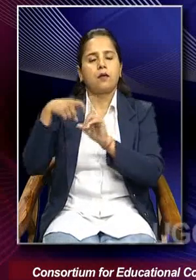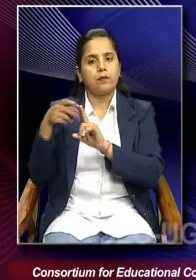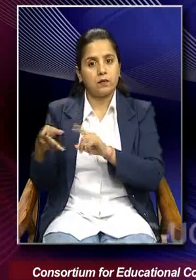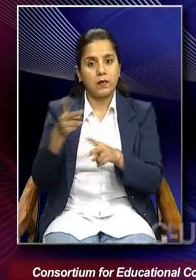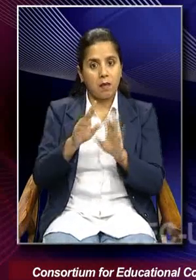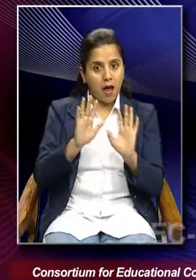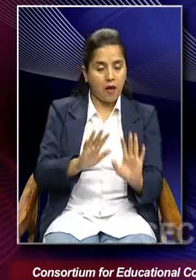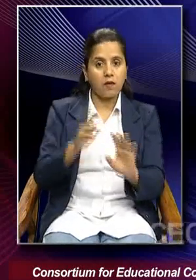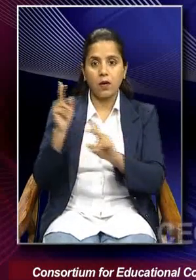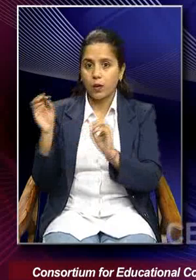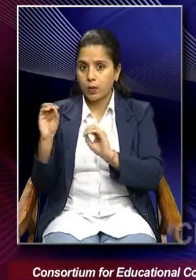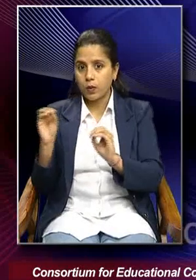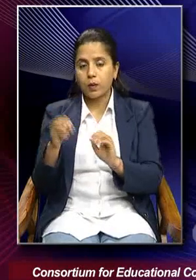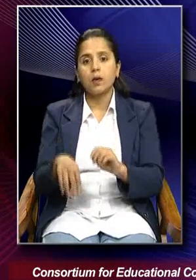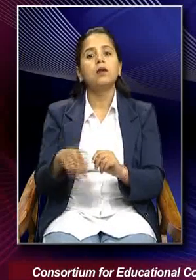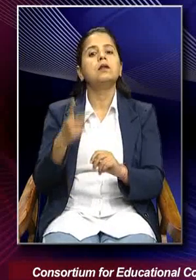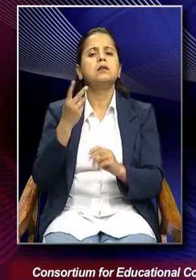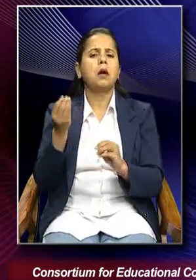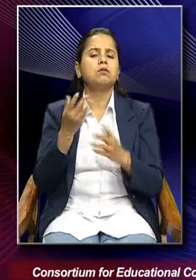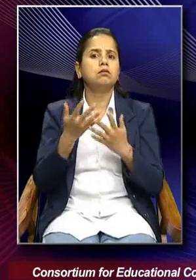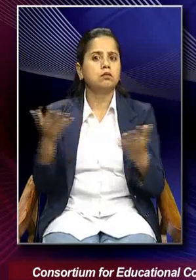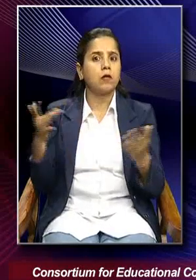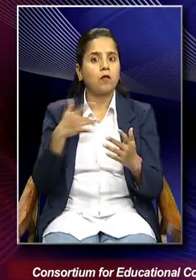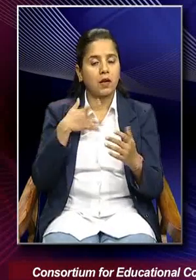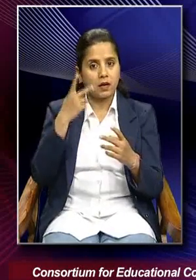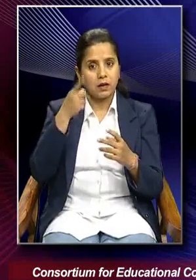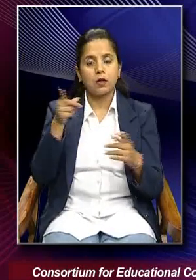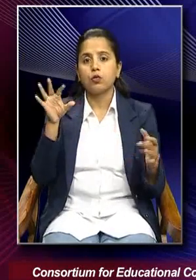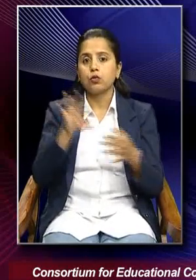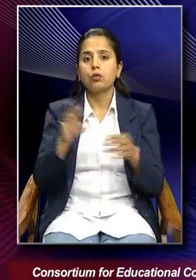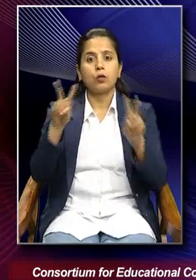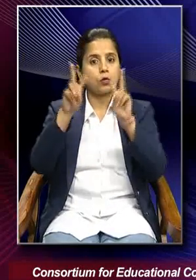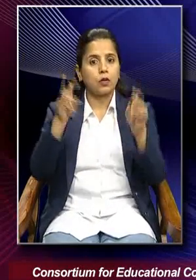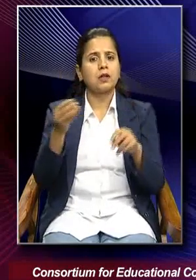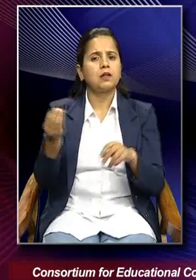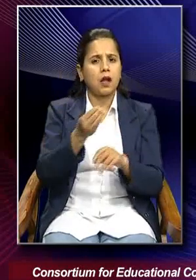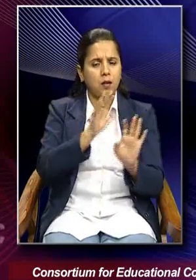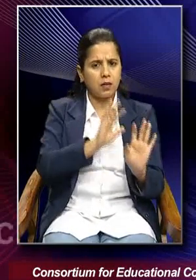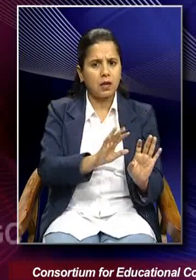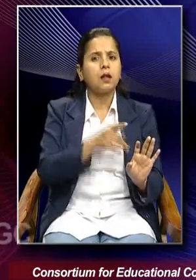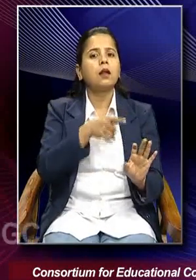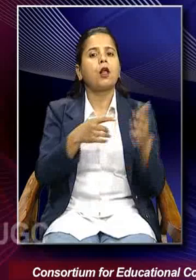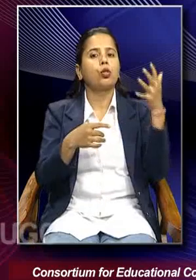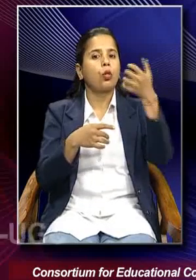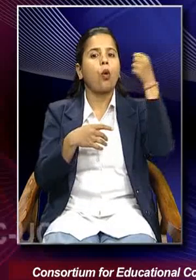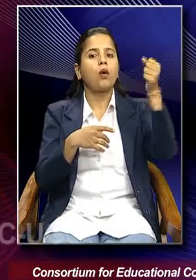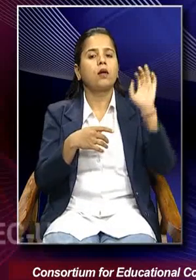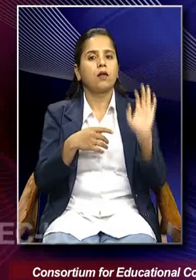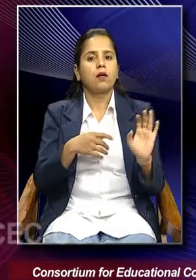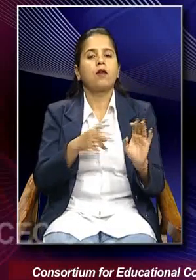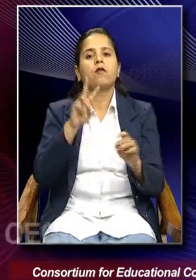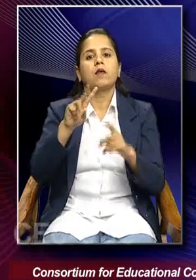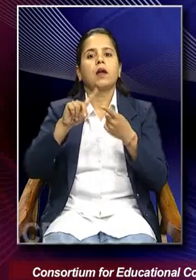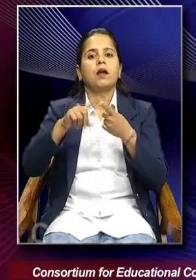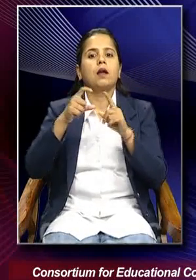existing and non-existing of something, and in this context that something is the authority of